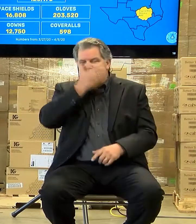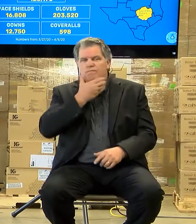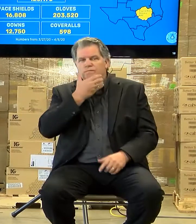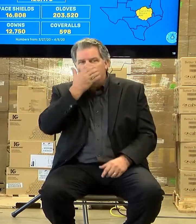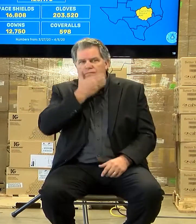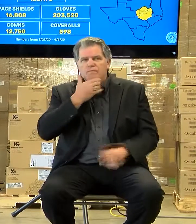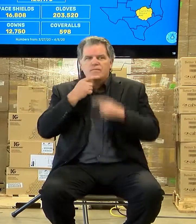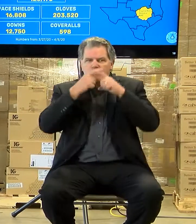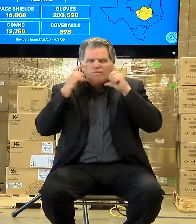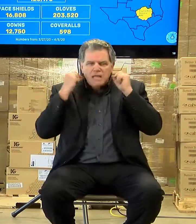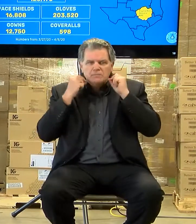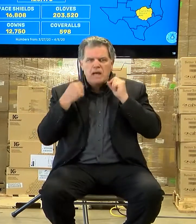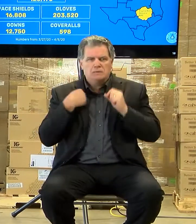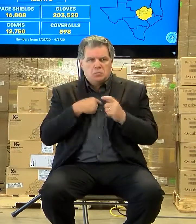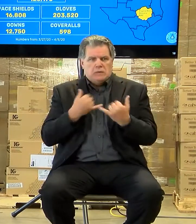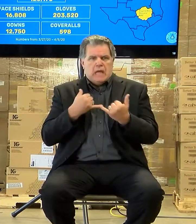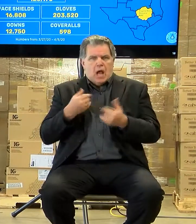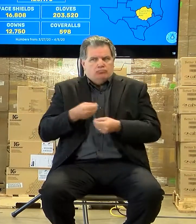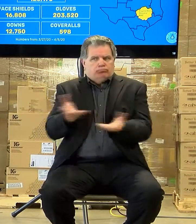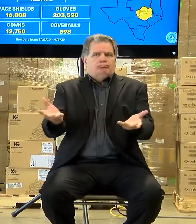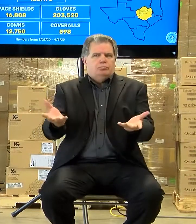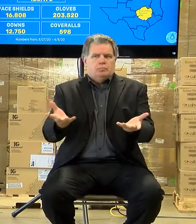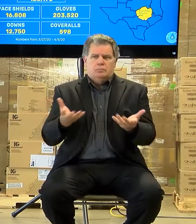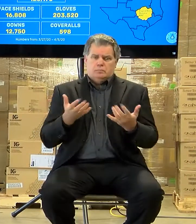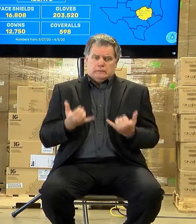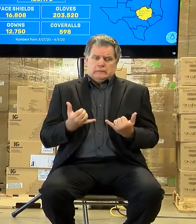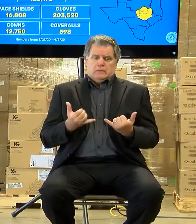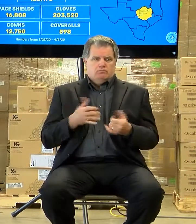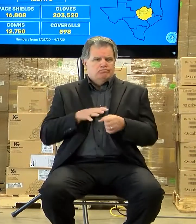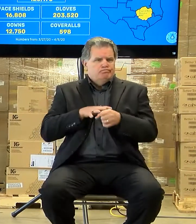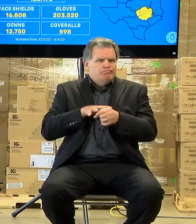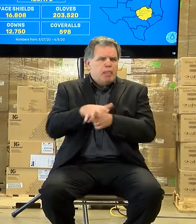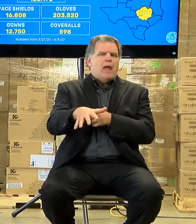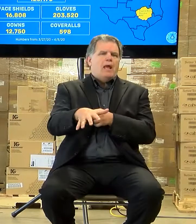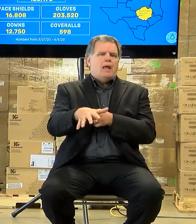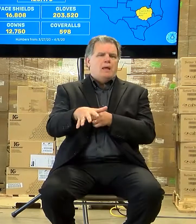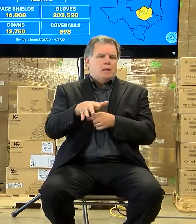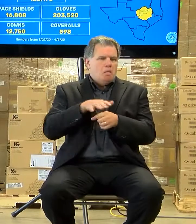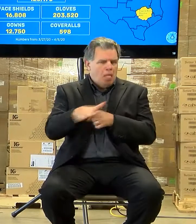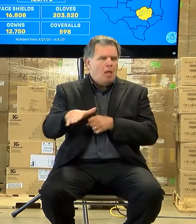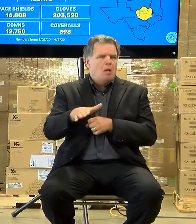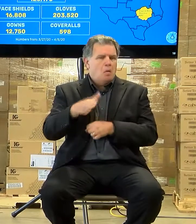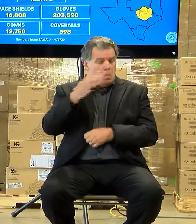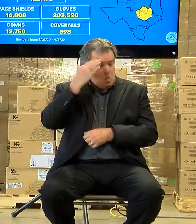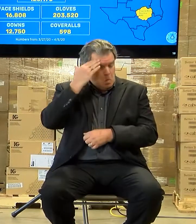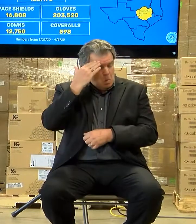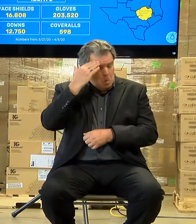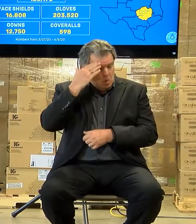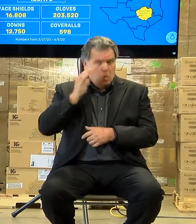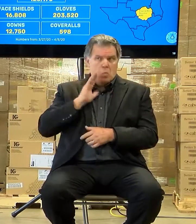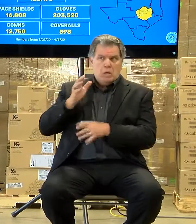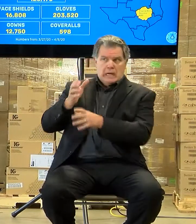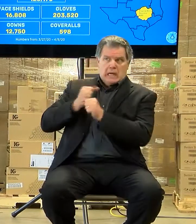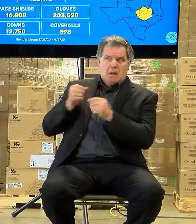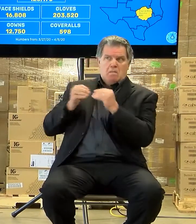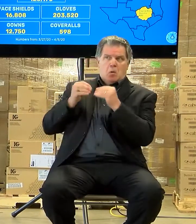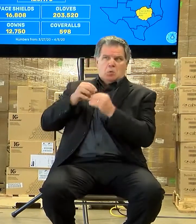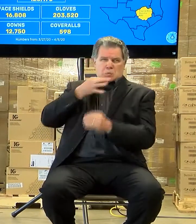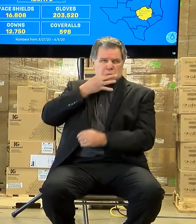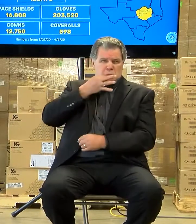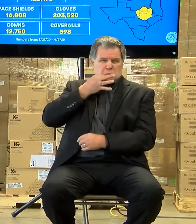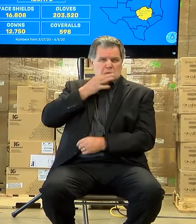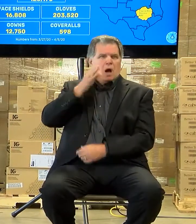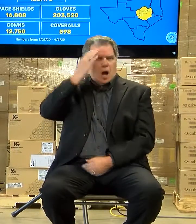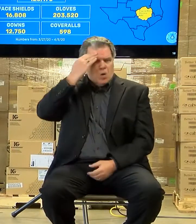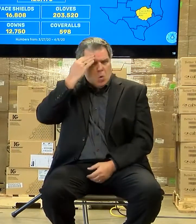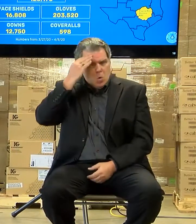are distributing, which is more than enough for right now. What I know is additional supplies that are coming in. I